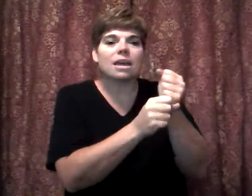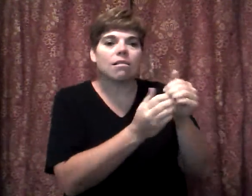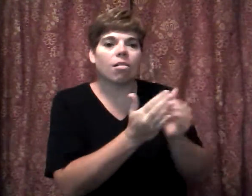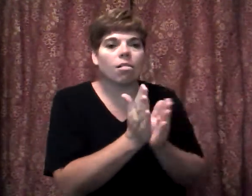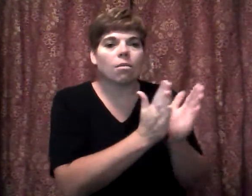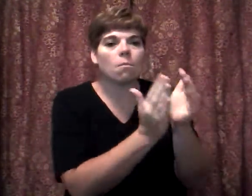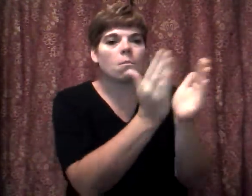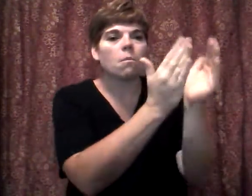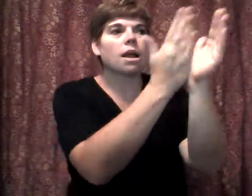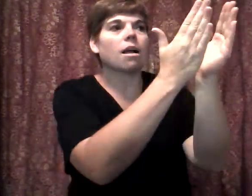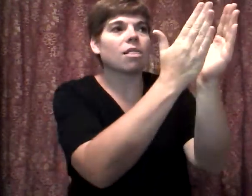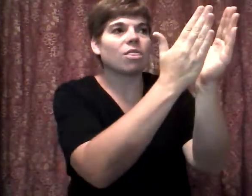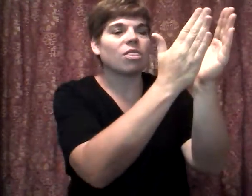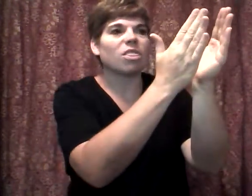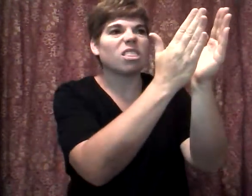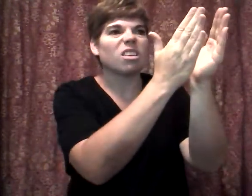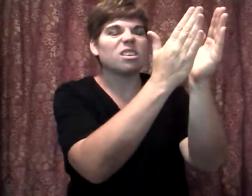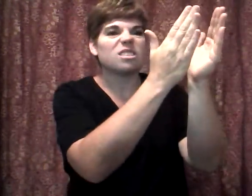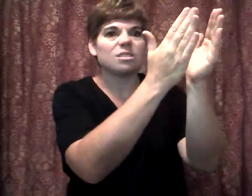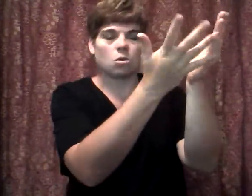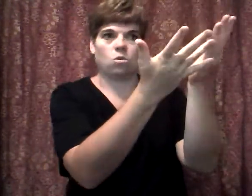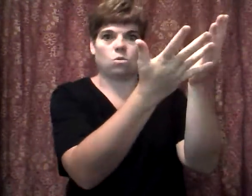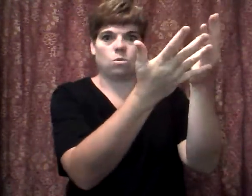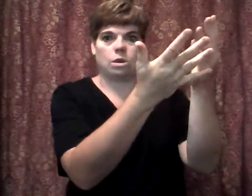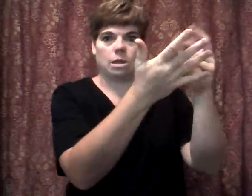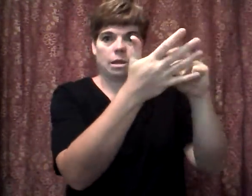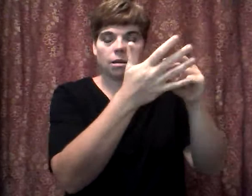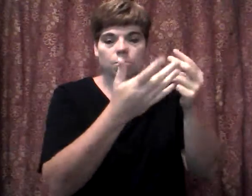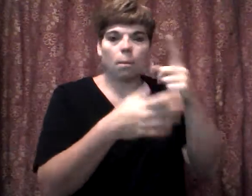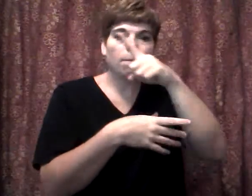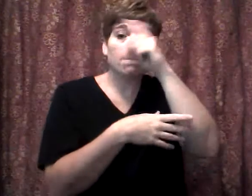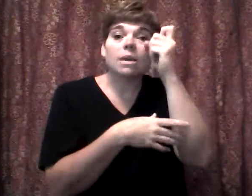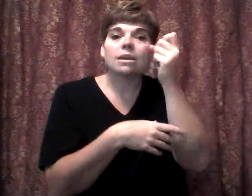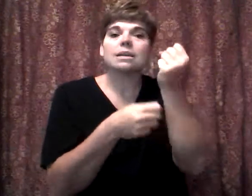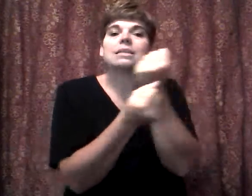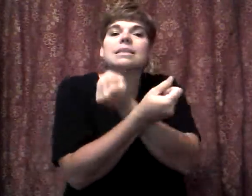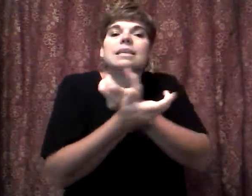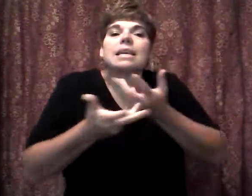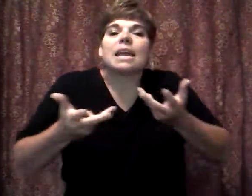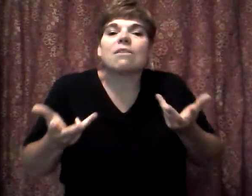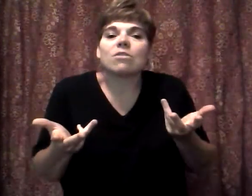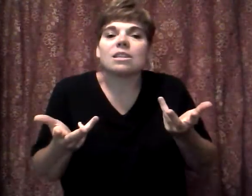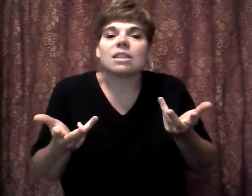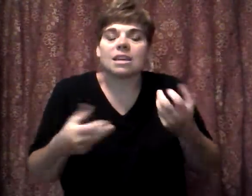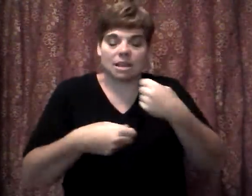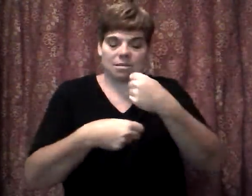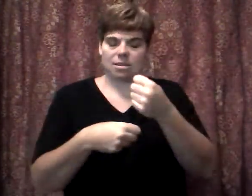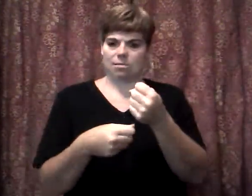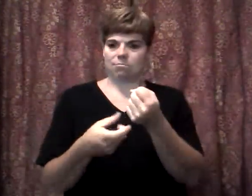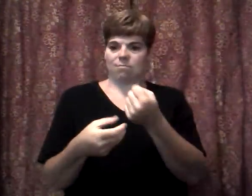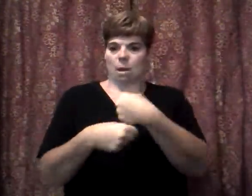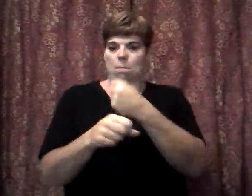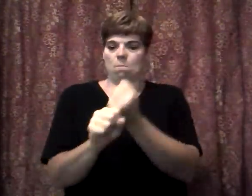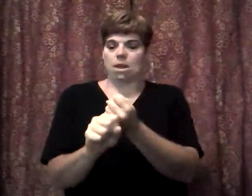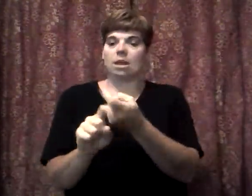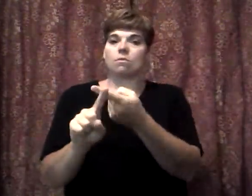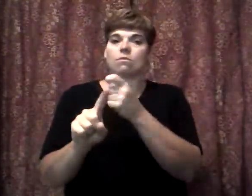That's because everything that is made of matter is made of tiny little things called atoms, and we talked about that